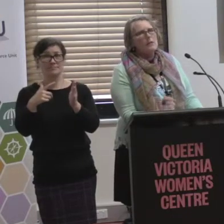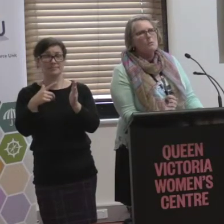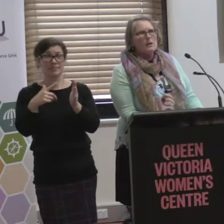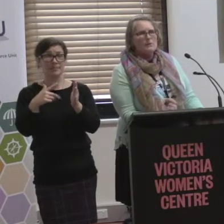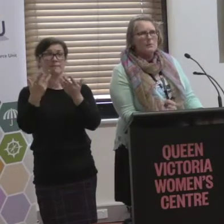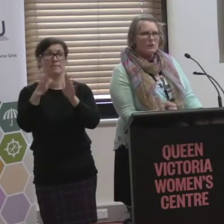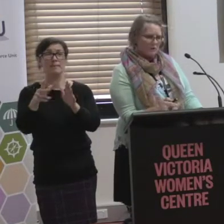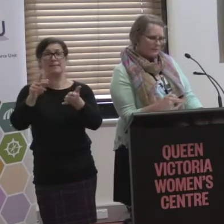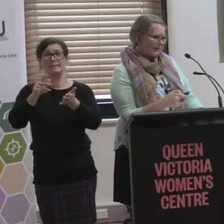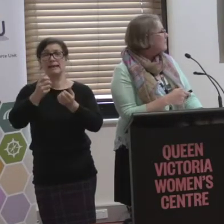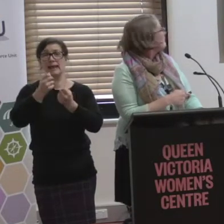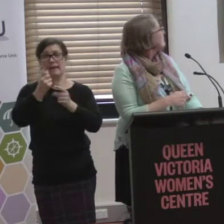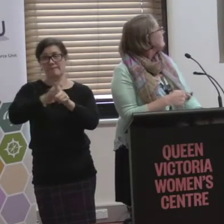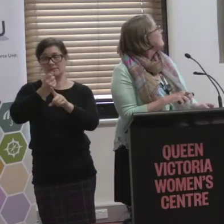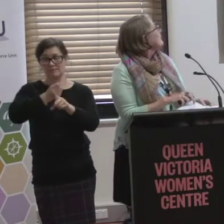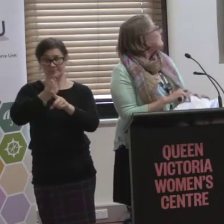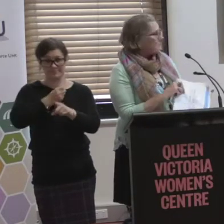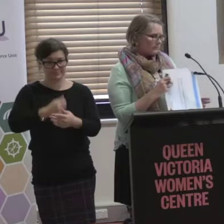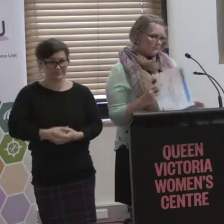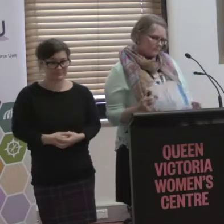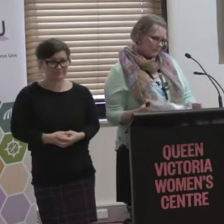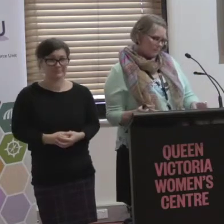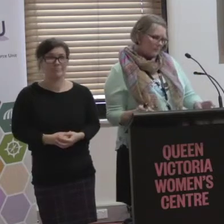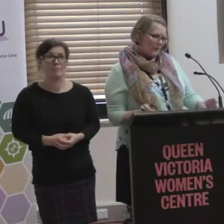officers and 1 support officer.